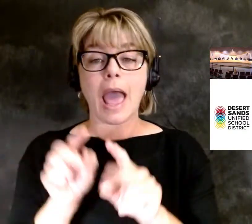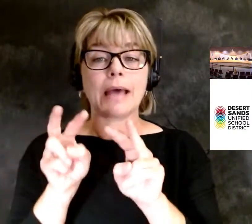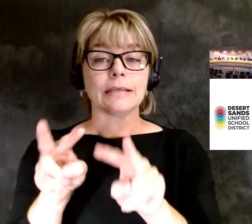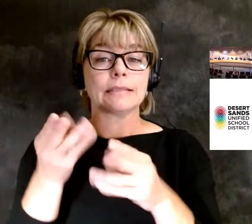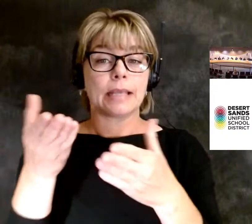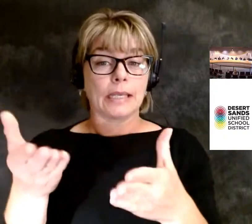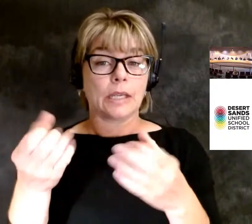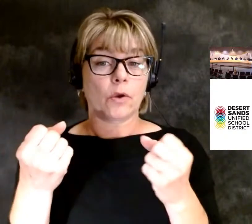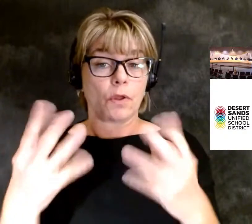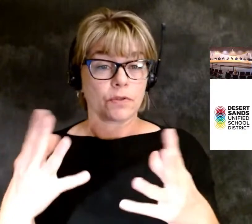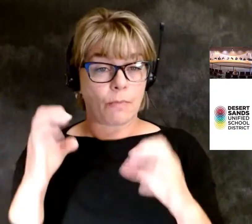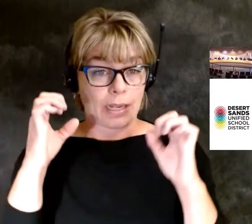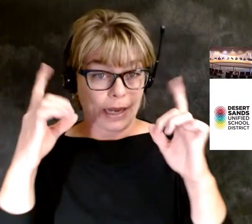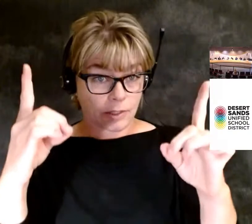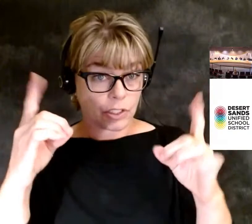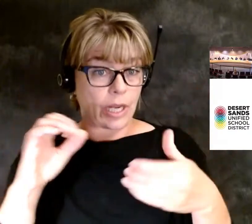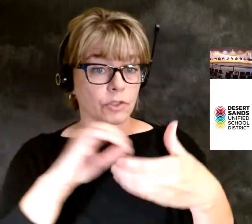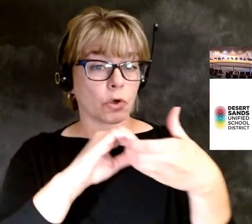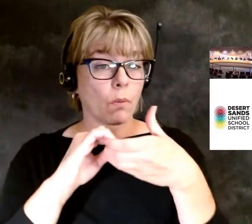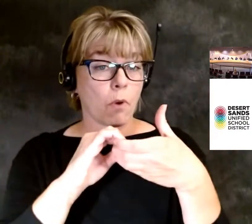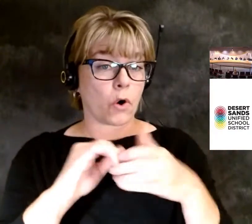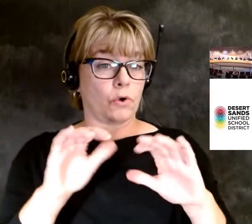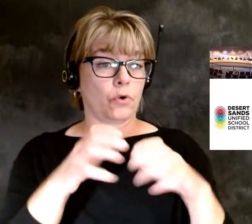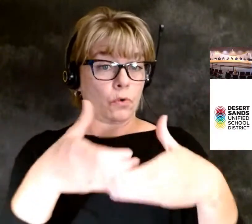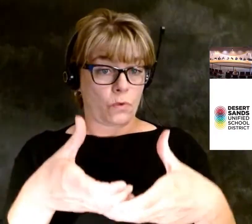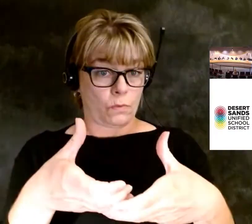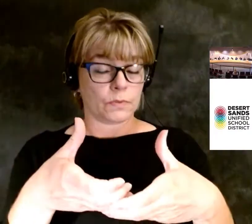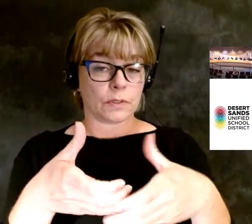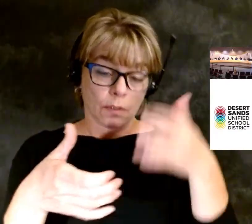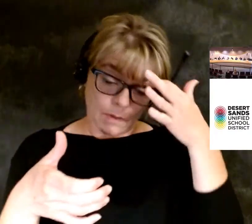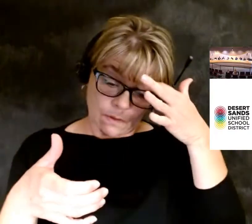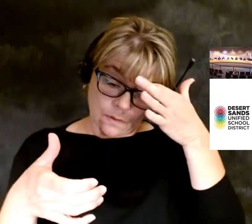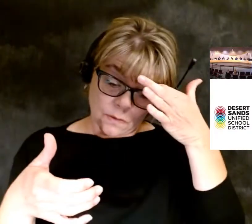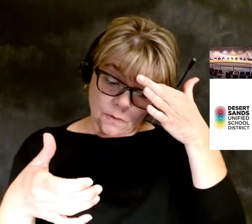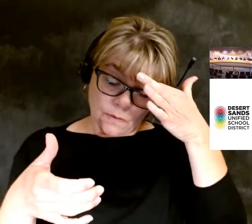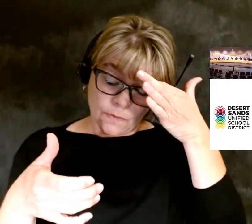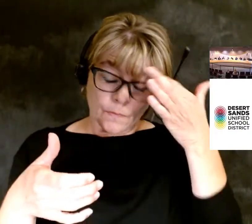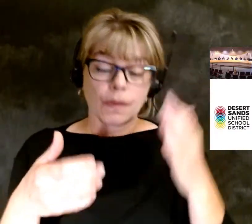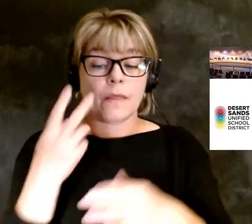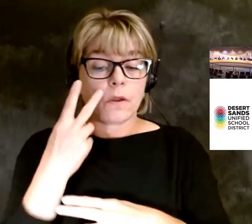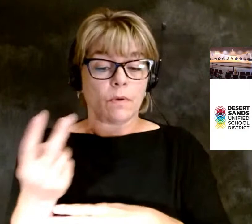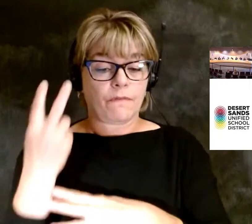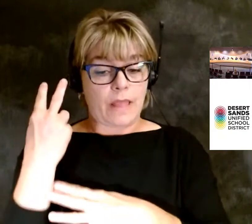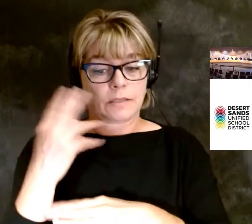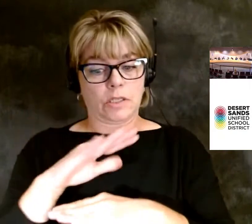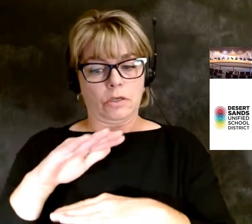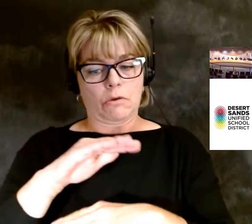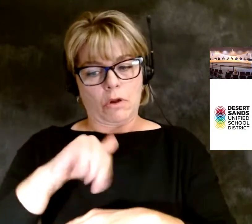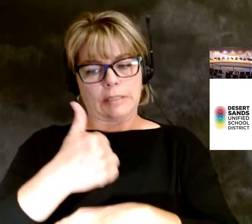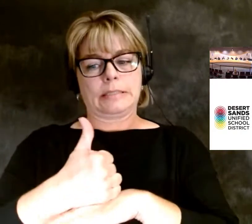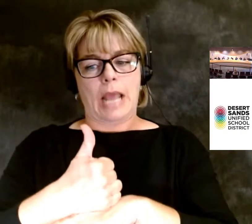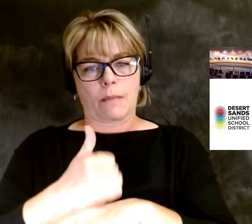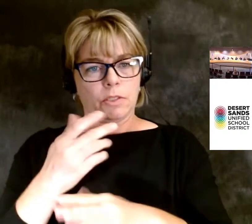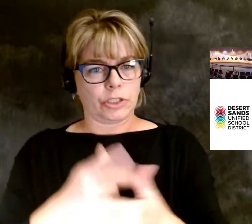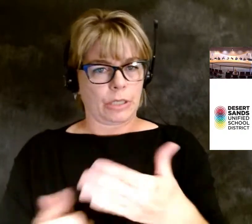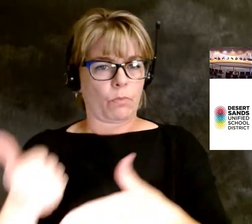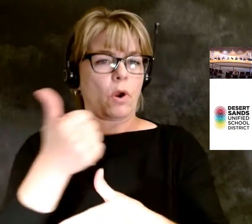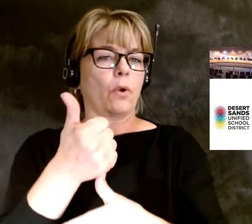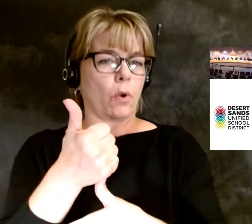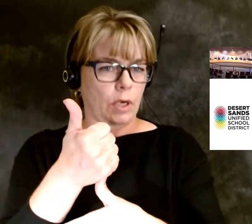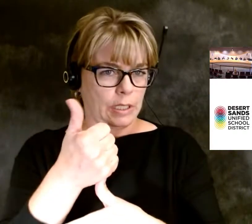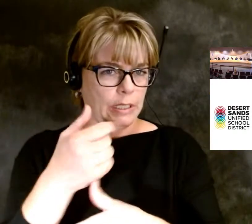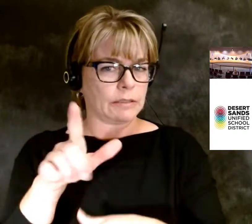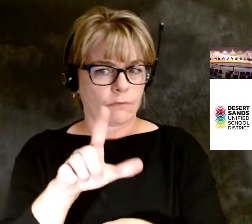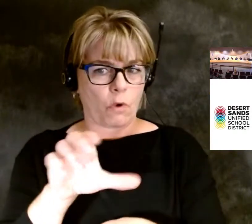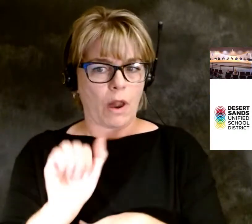groups that contribute to the process of reflecting on establishing priorities that are captured in the LCAP, such as community